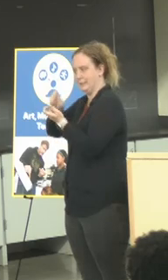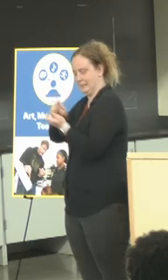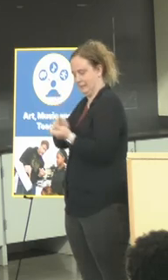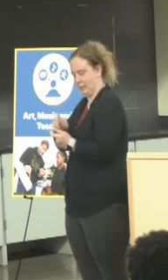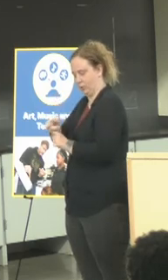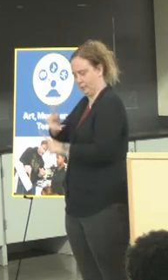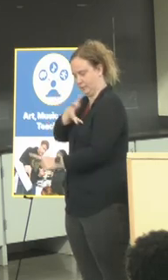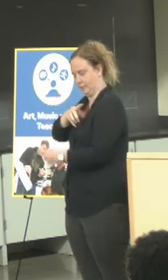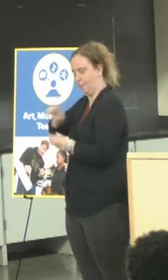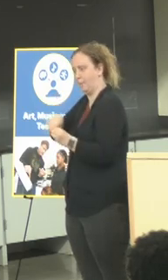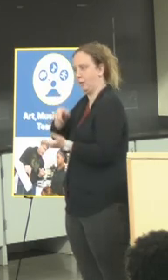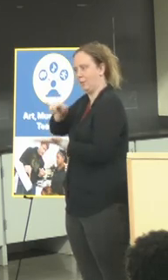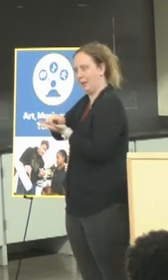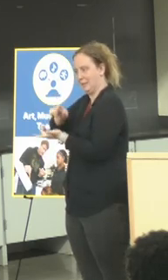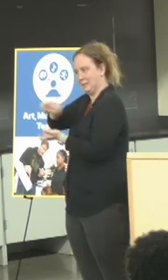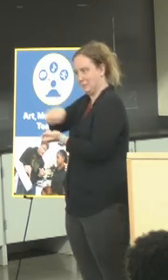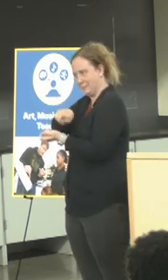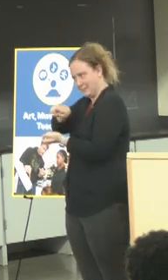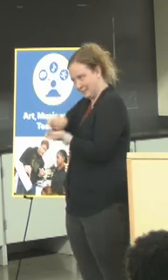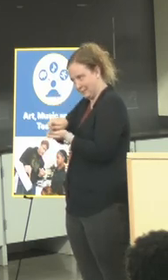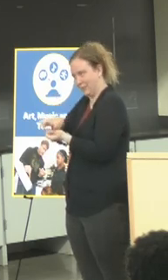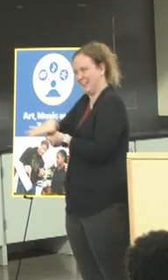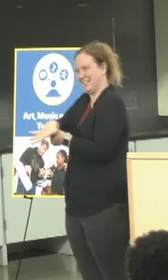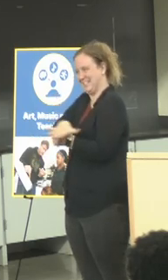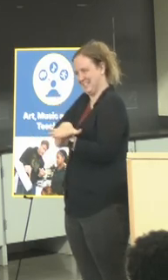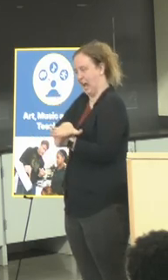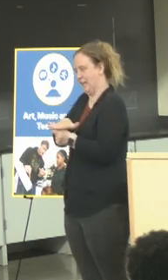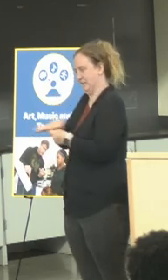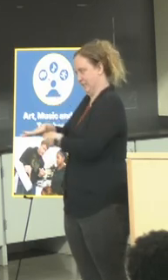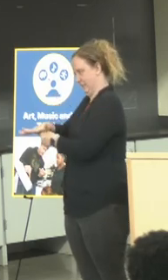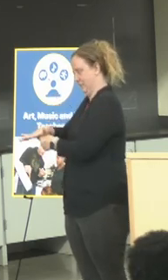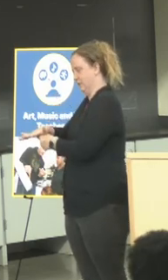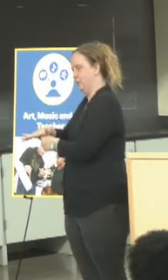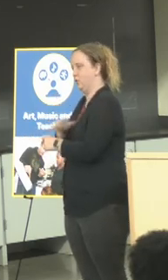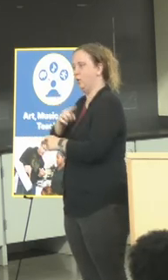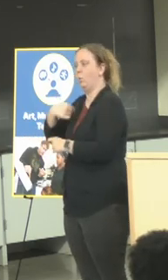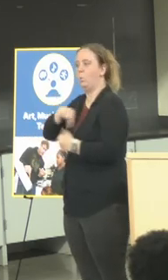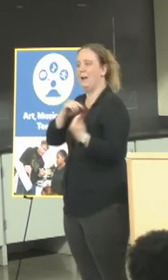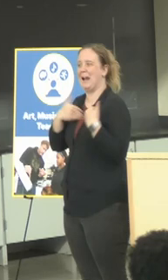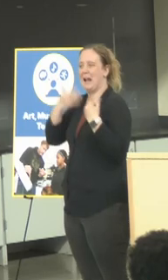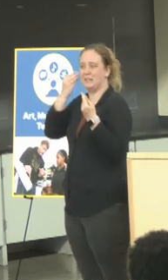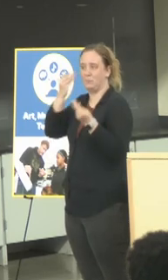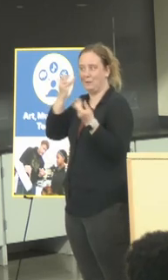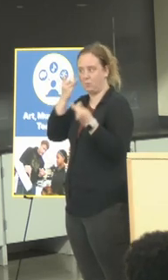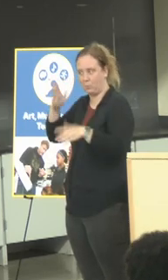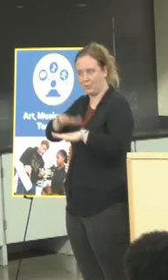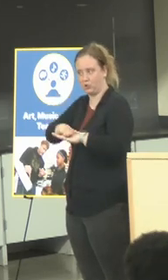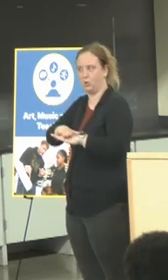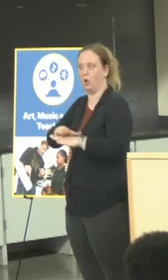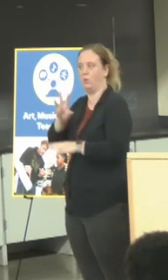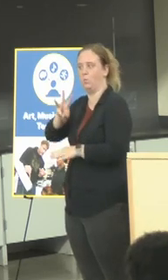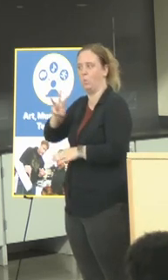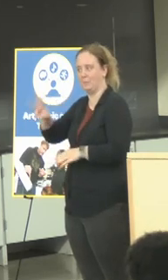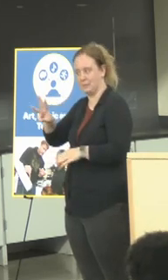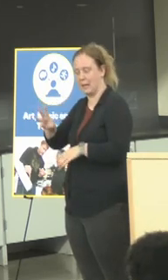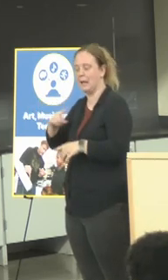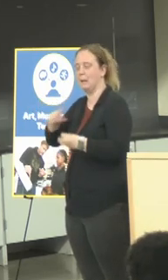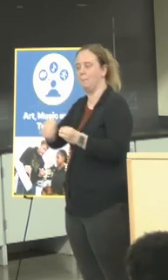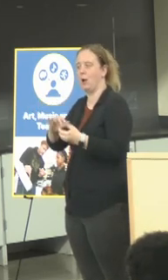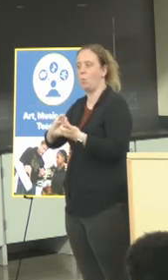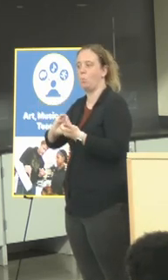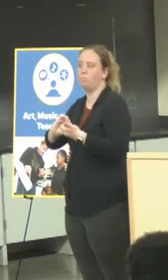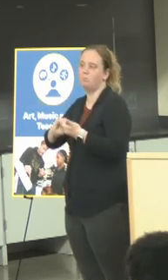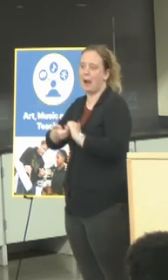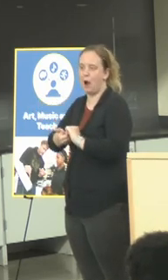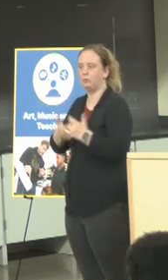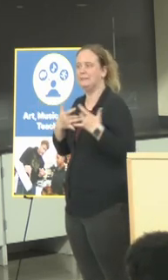few days, we added some information on the website last night around sort of what a typical school cost looks like and what